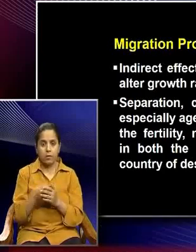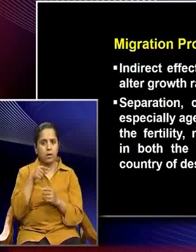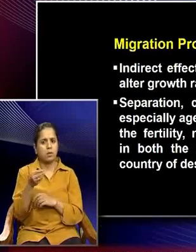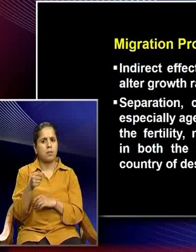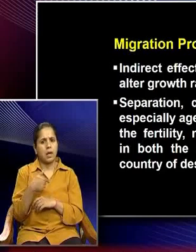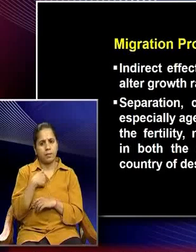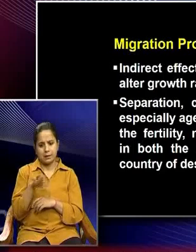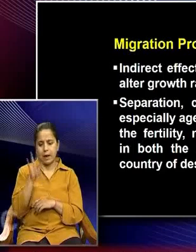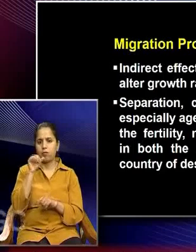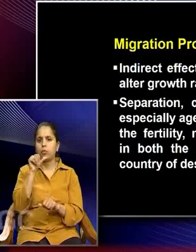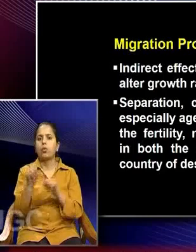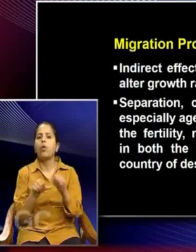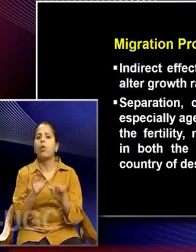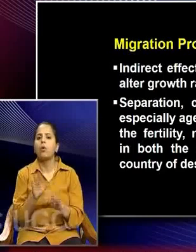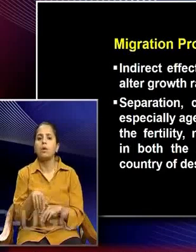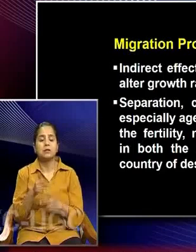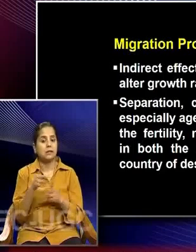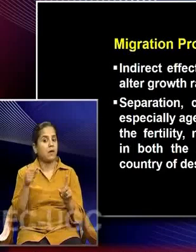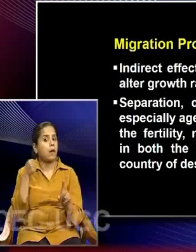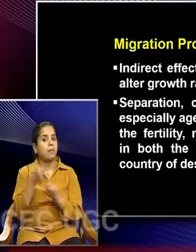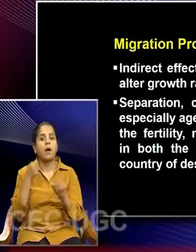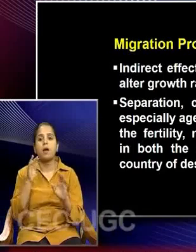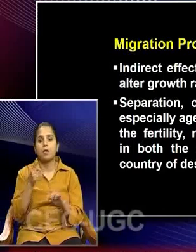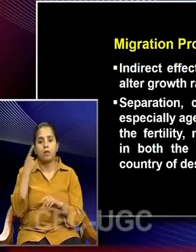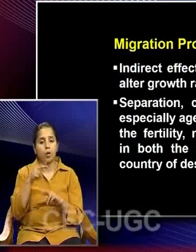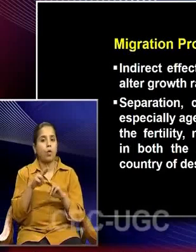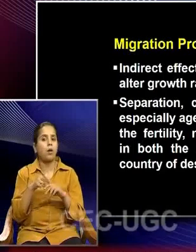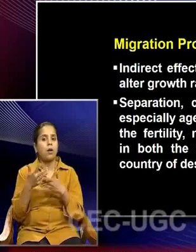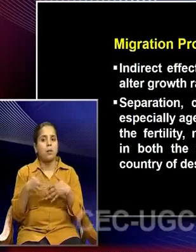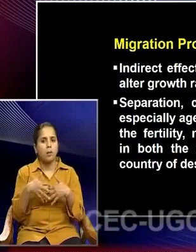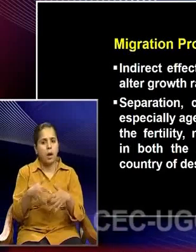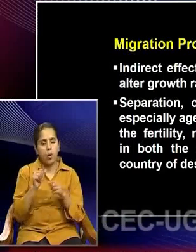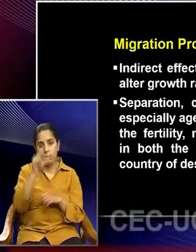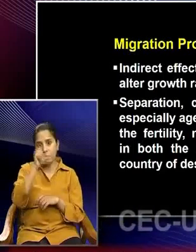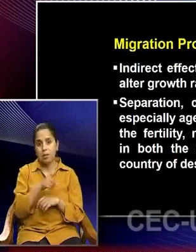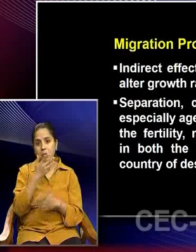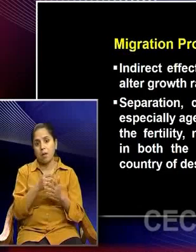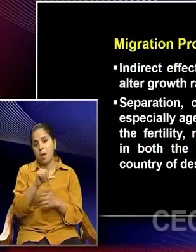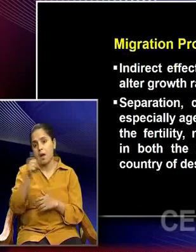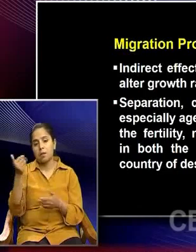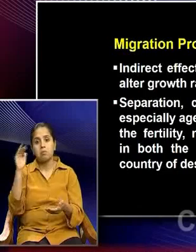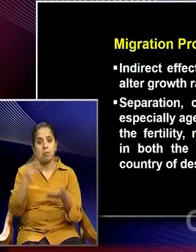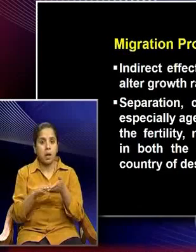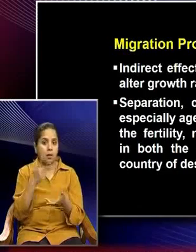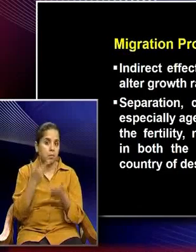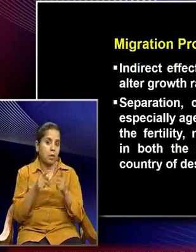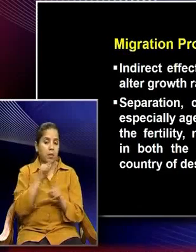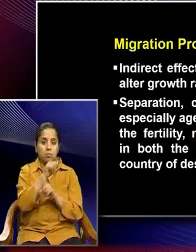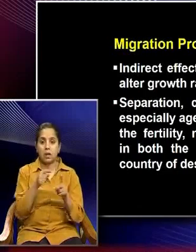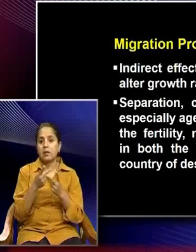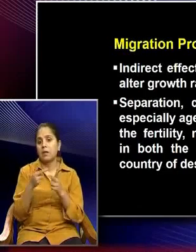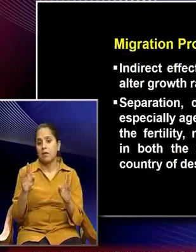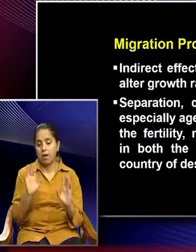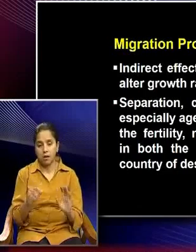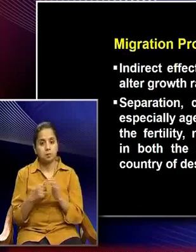selective process, it has a differential impact on fertility behavior of individual. Marriage rates are affected differently, and of